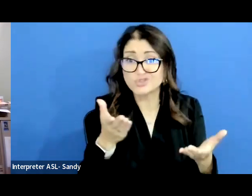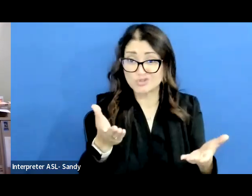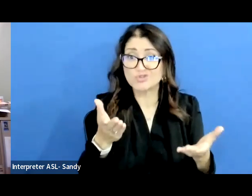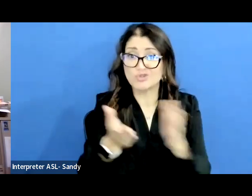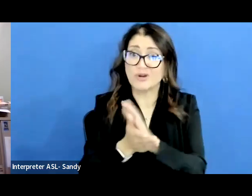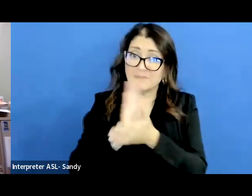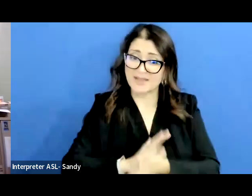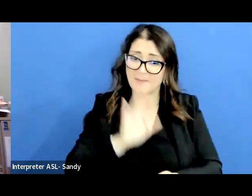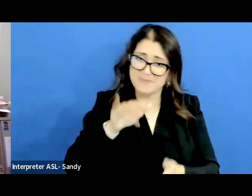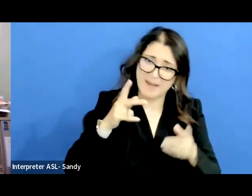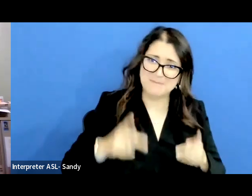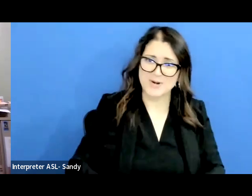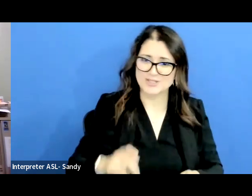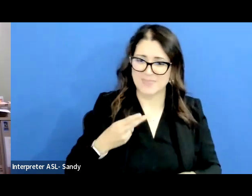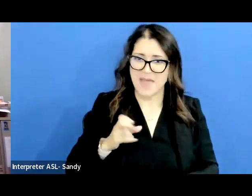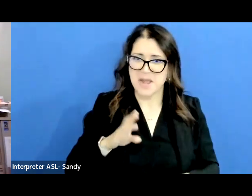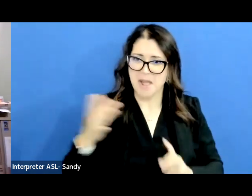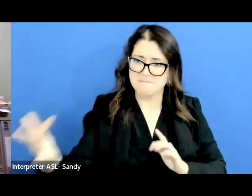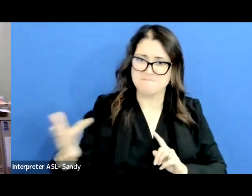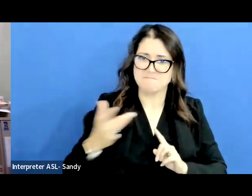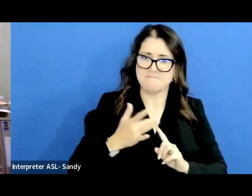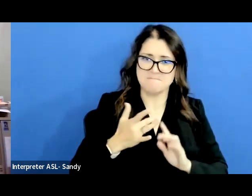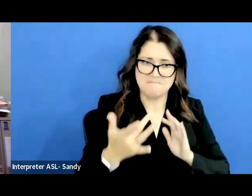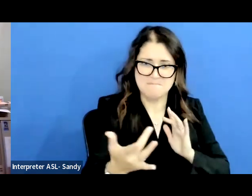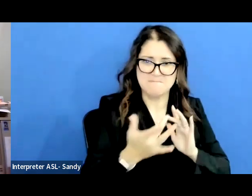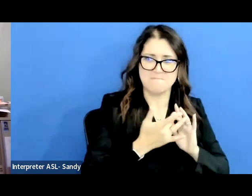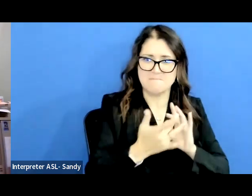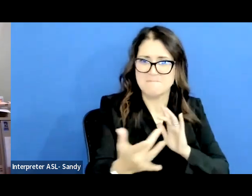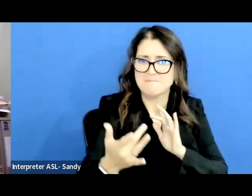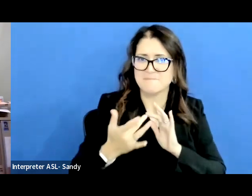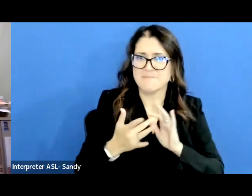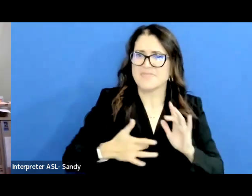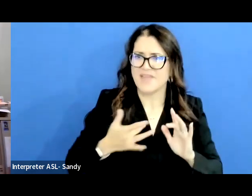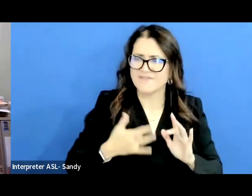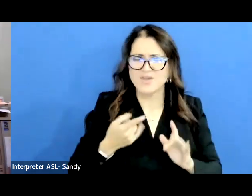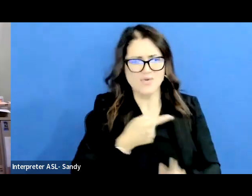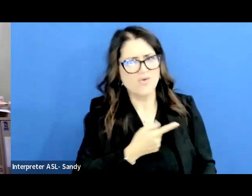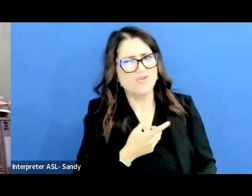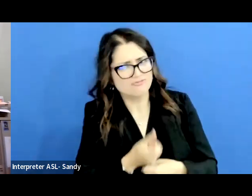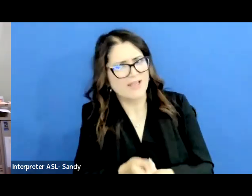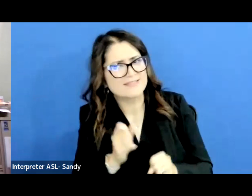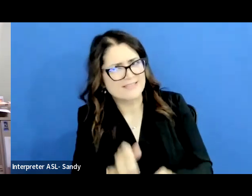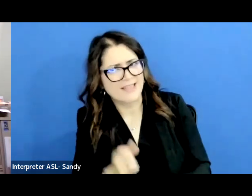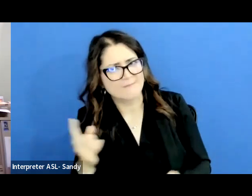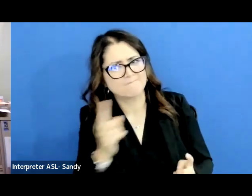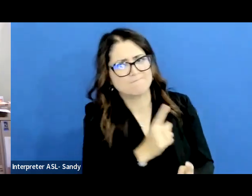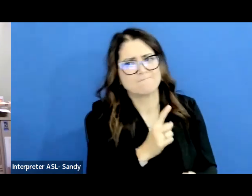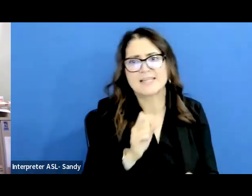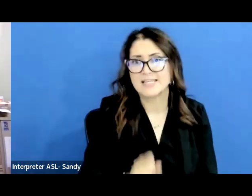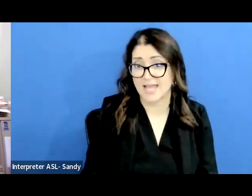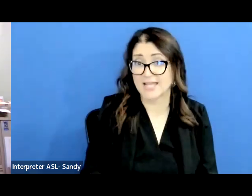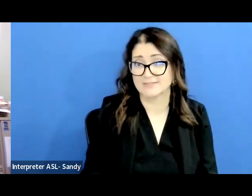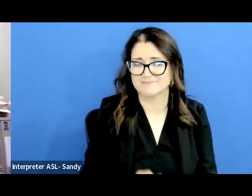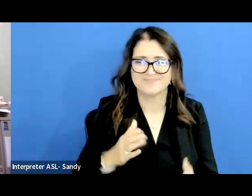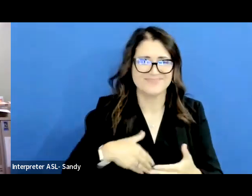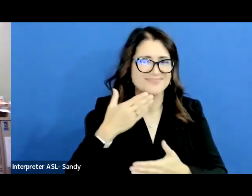that hub in the farm worker community that they feel like they can trust you and they can come to you. So can we